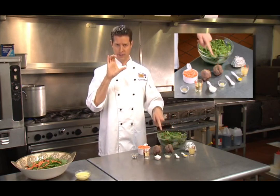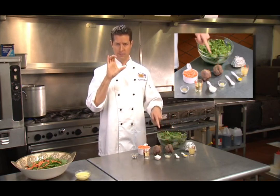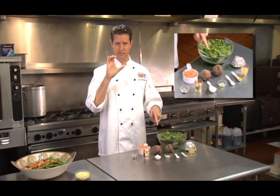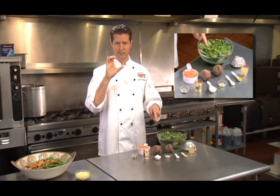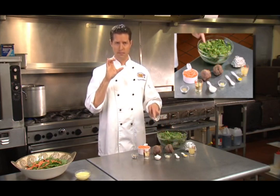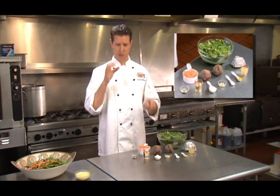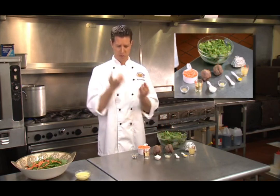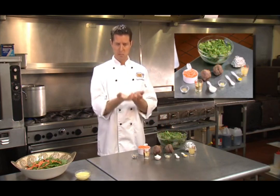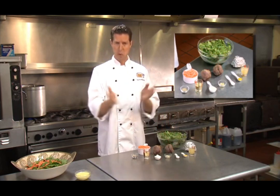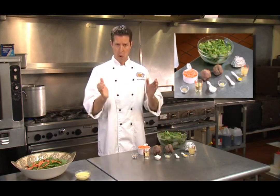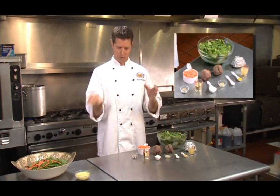bowl.